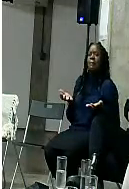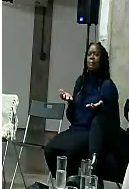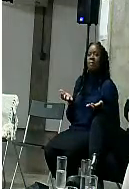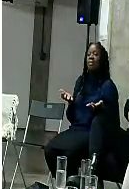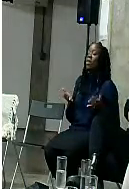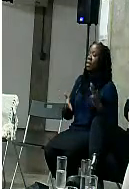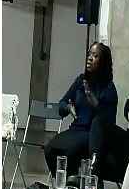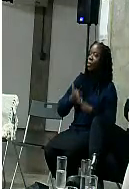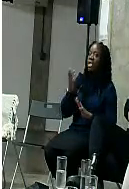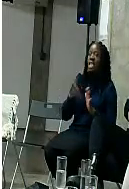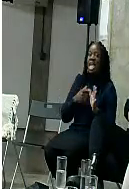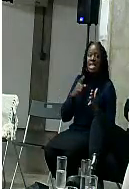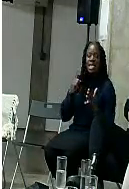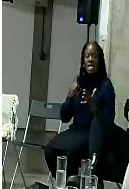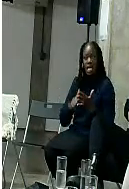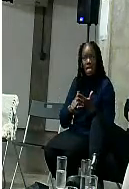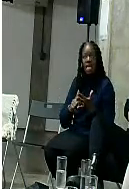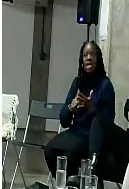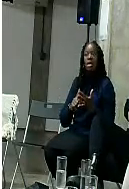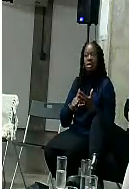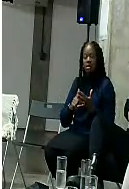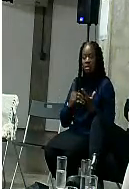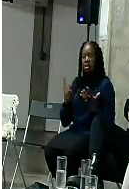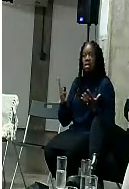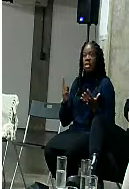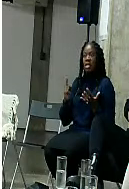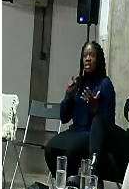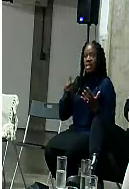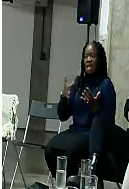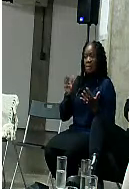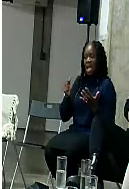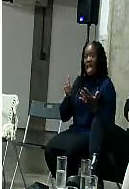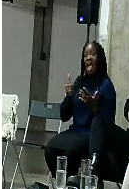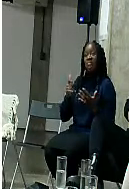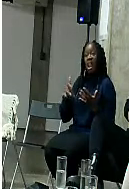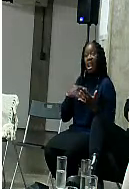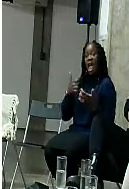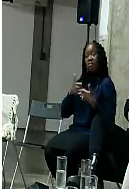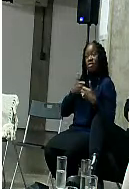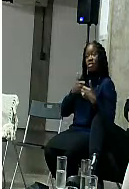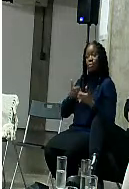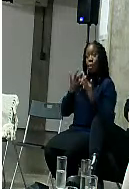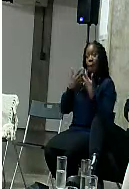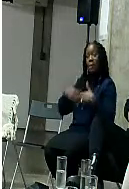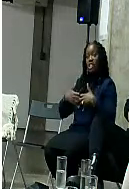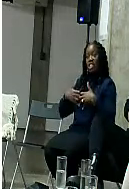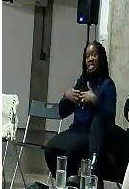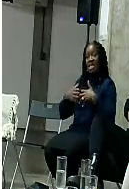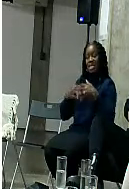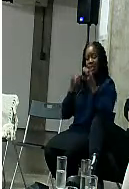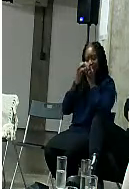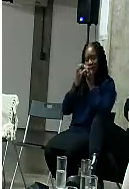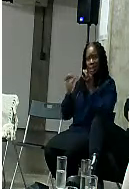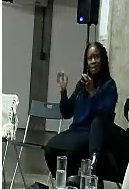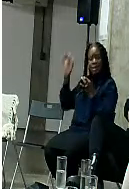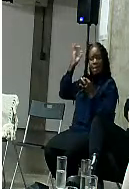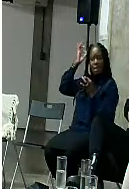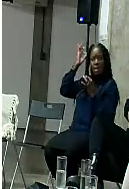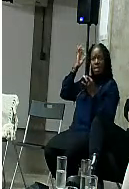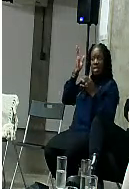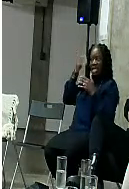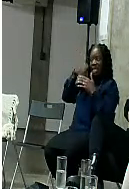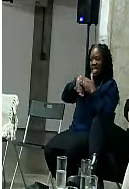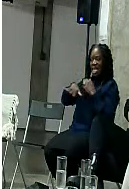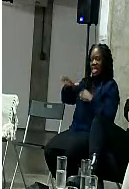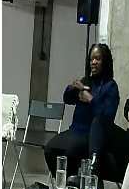went off to A&E and found him on a life support machine. And it's interesting, as we walked in the family